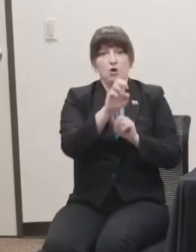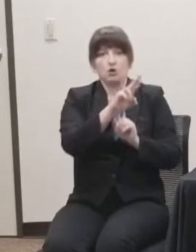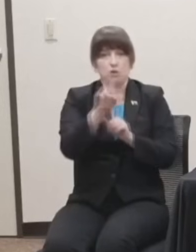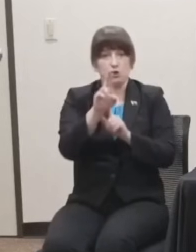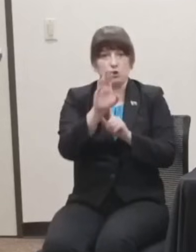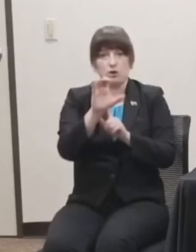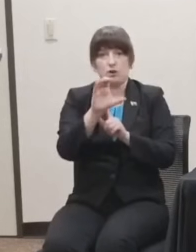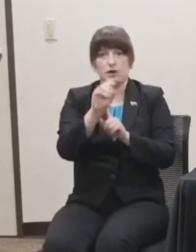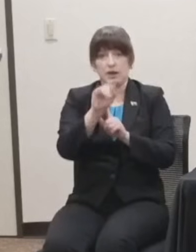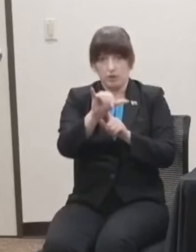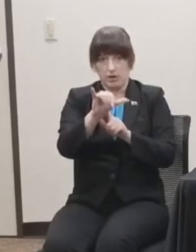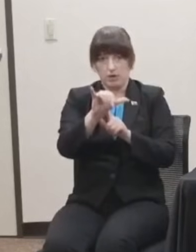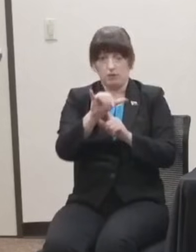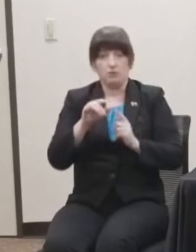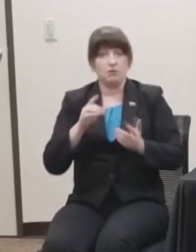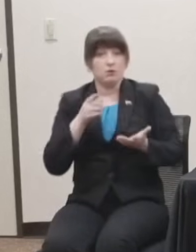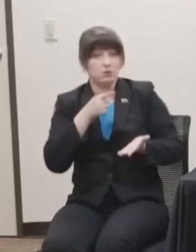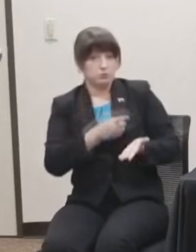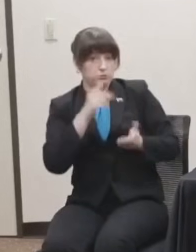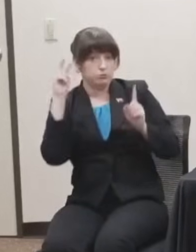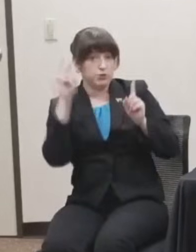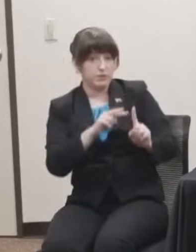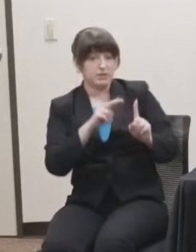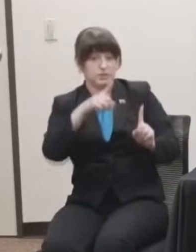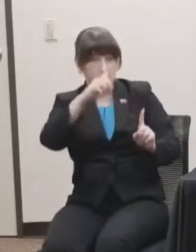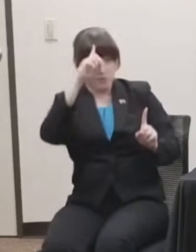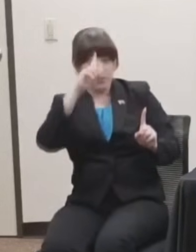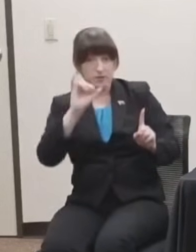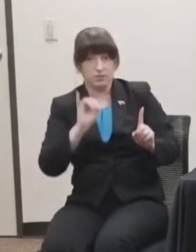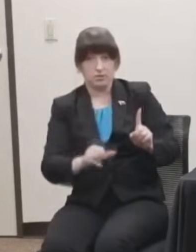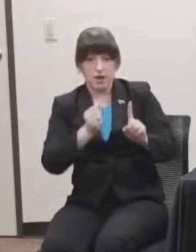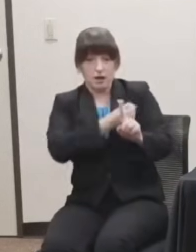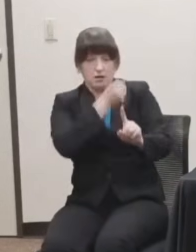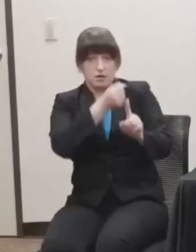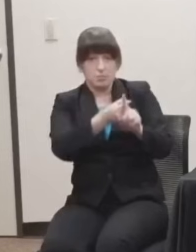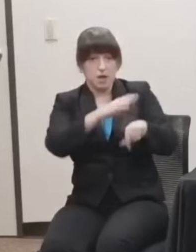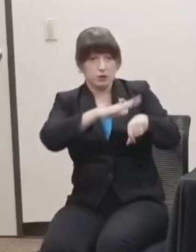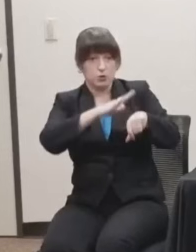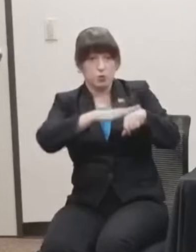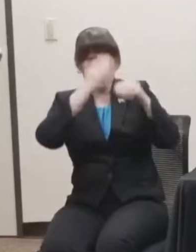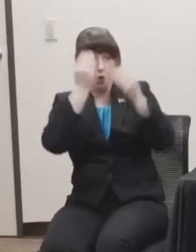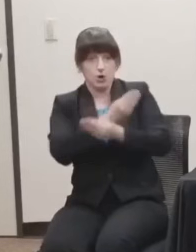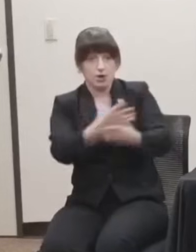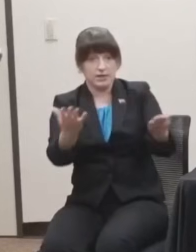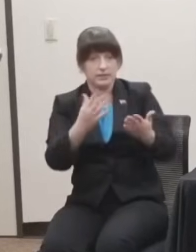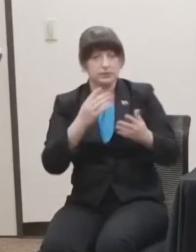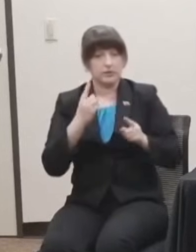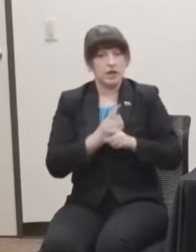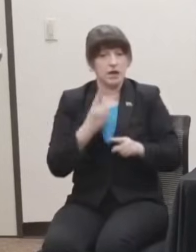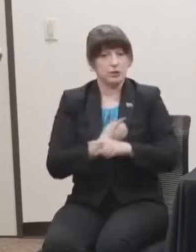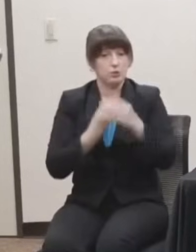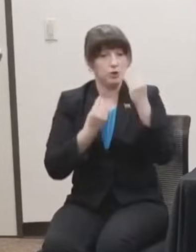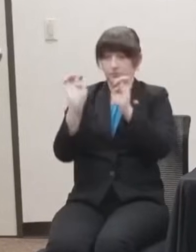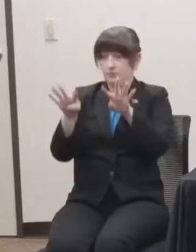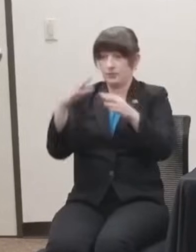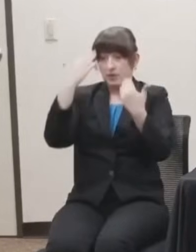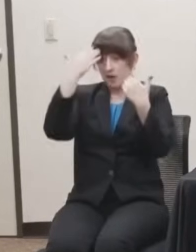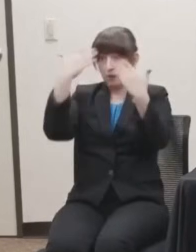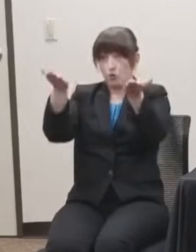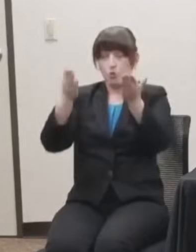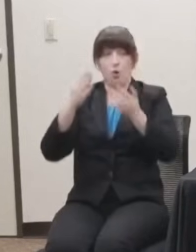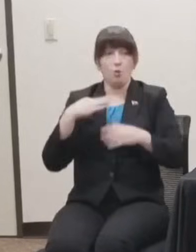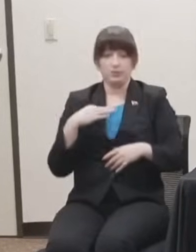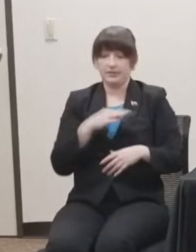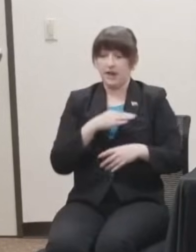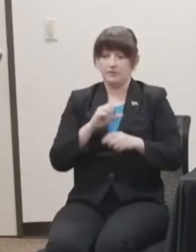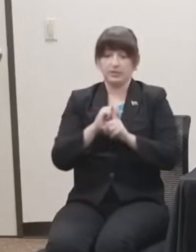how that could have impacted the warnings that you all were able to get and how accurate the information you all were able to get? So I put this out,